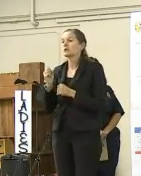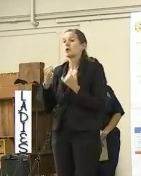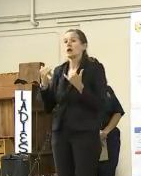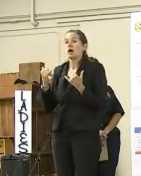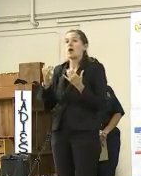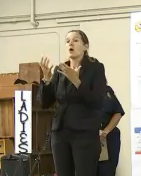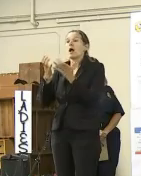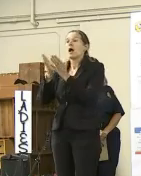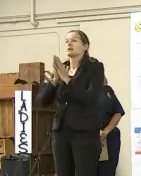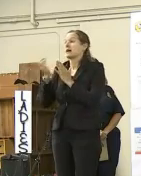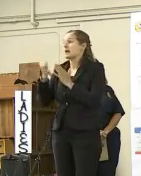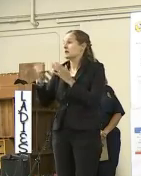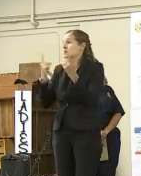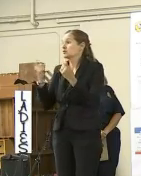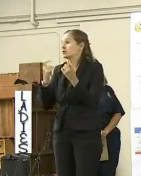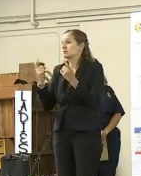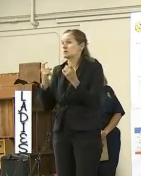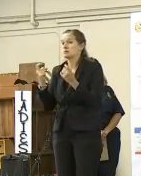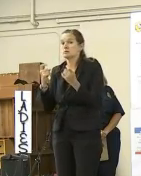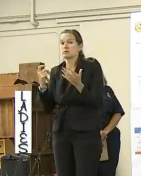questions.